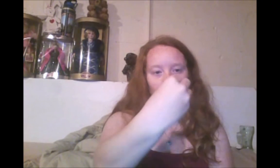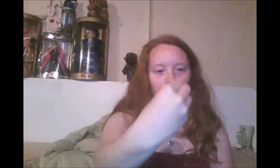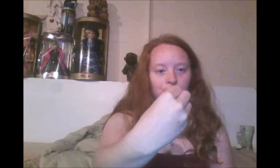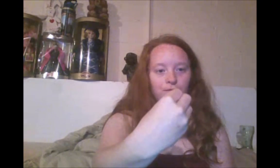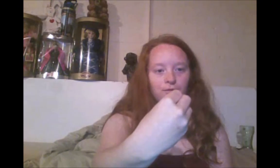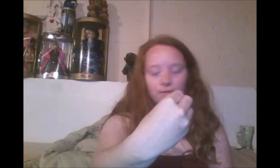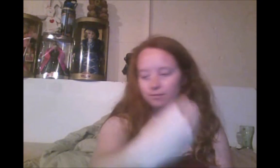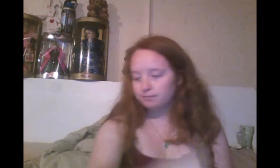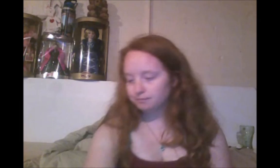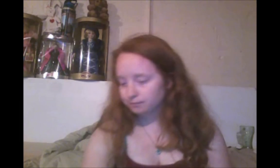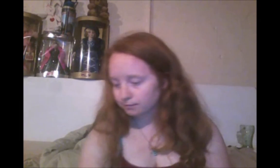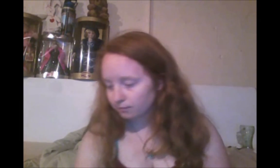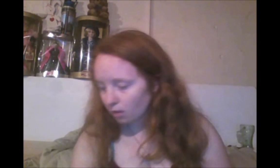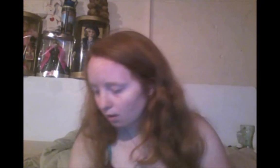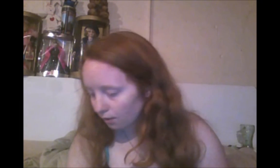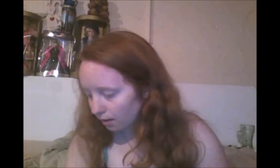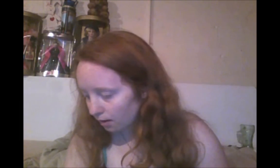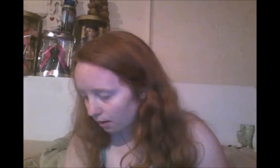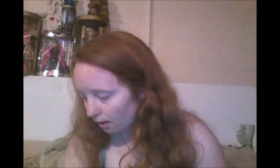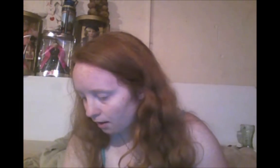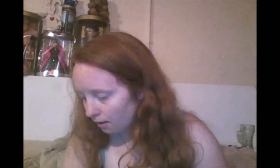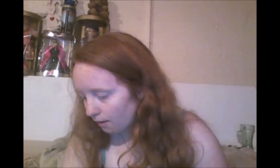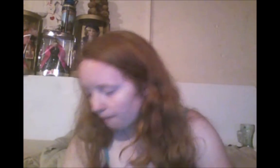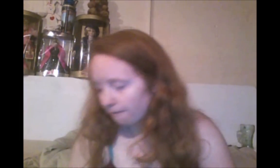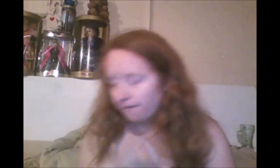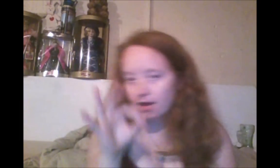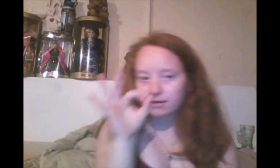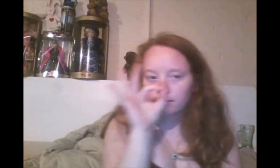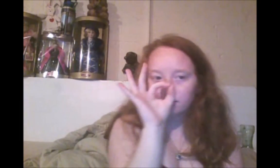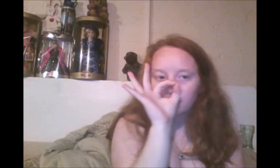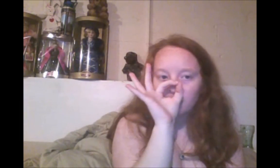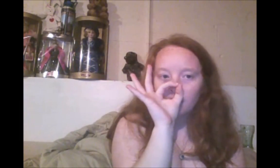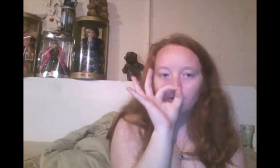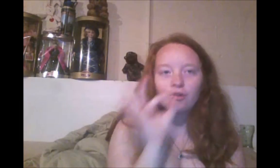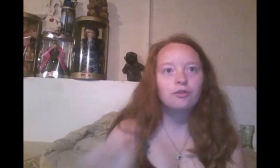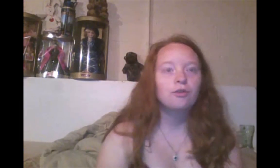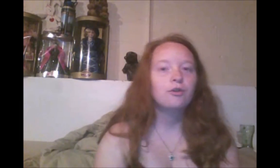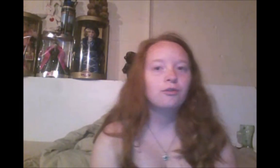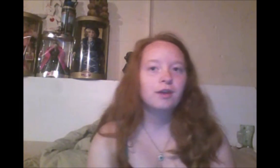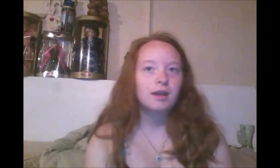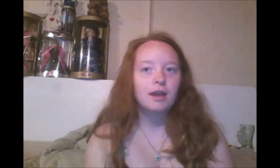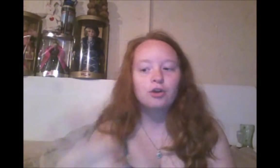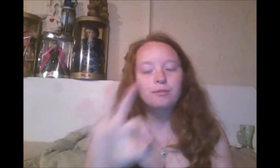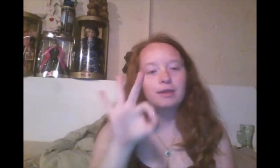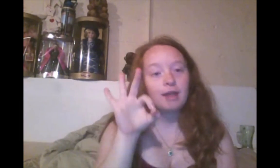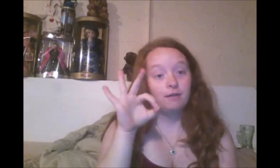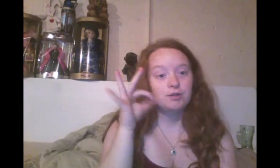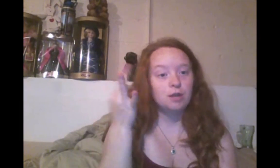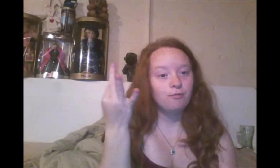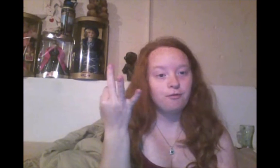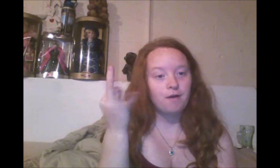Wolf. Okay. Fox. You're gonna do the nose thing again. You're gonna make the F shape for fox.